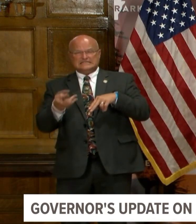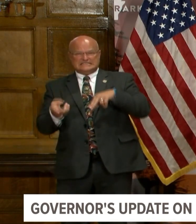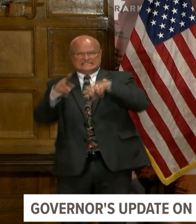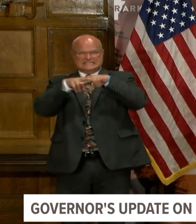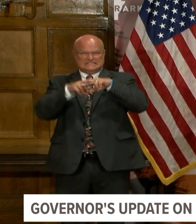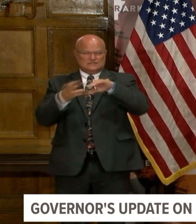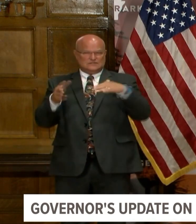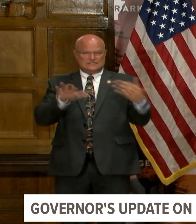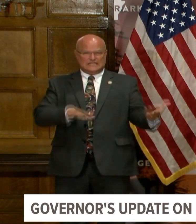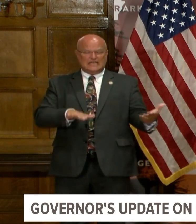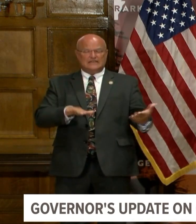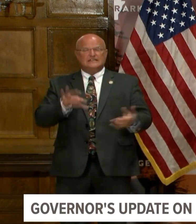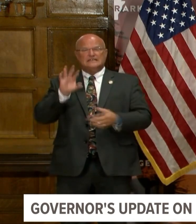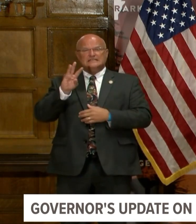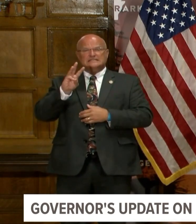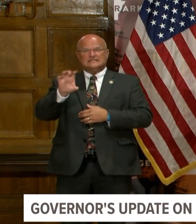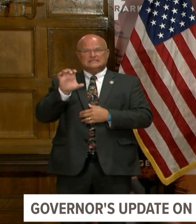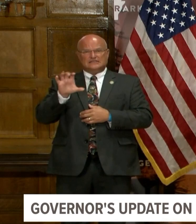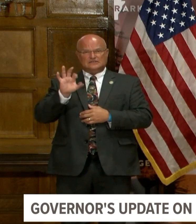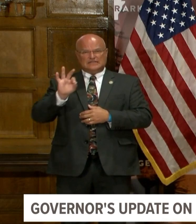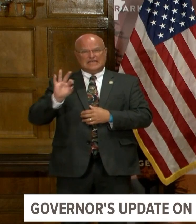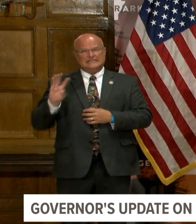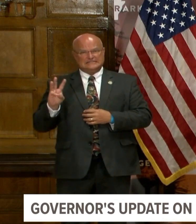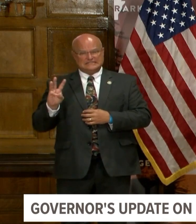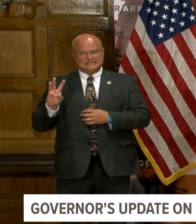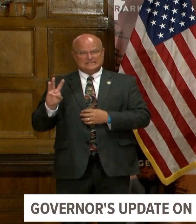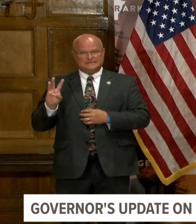brings us to 696.